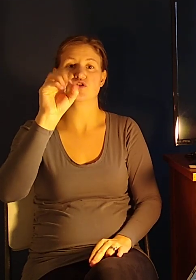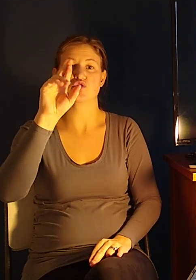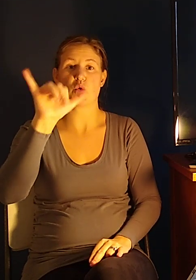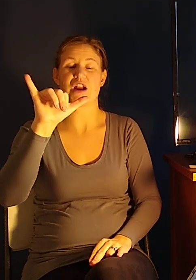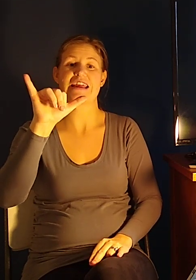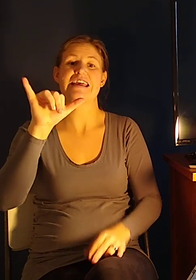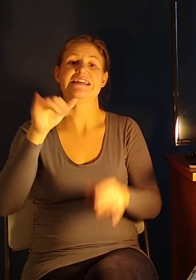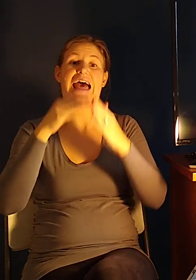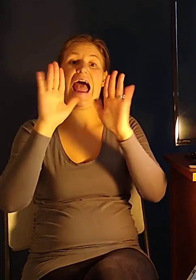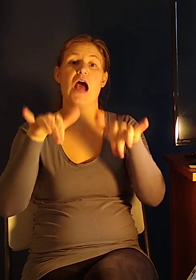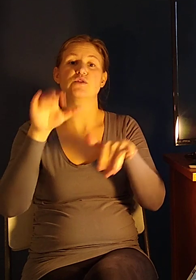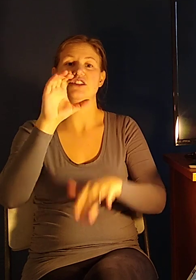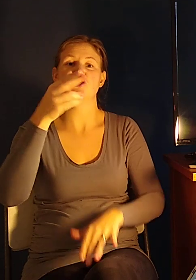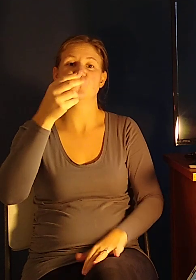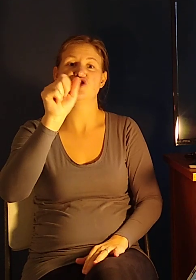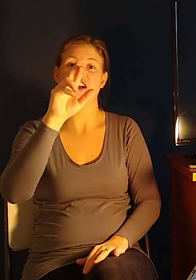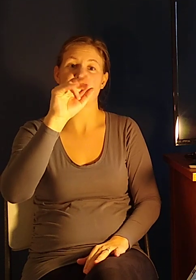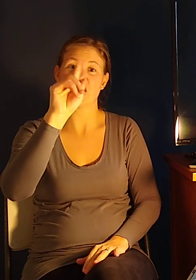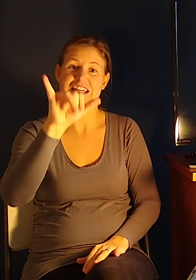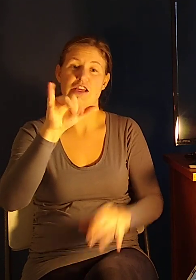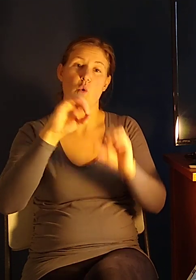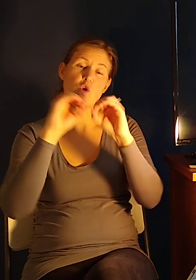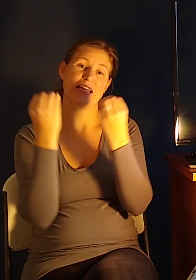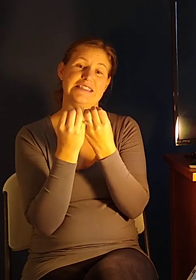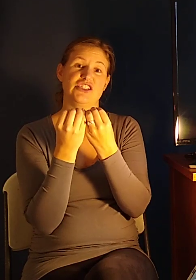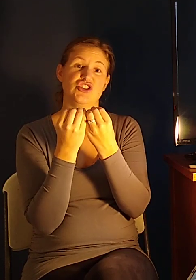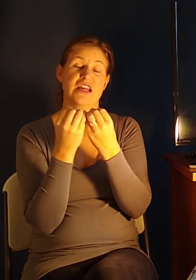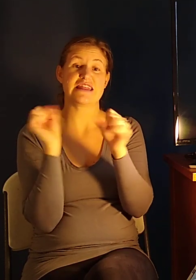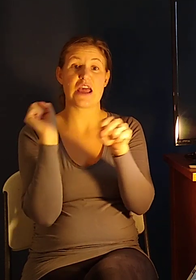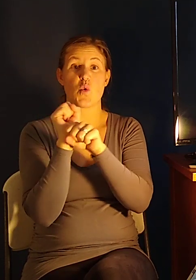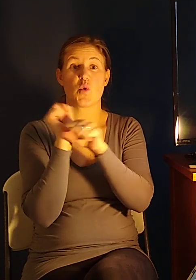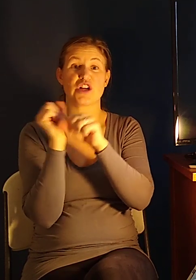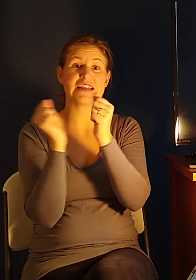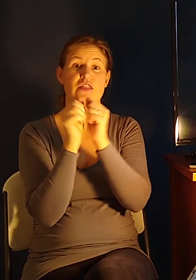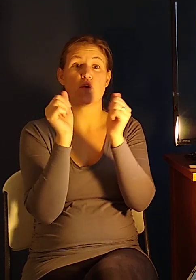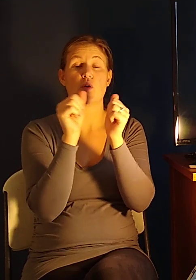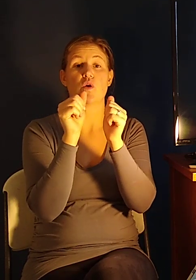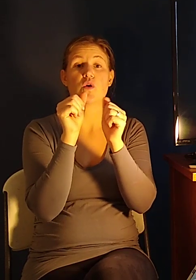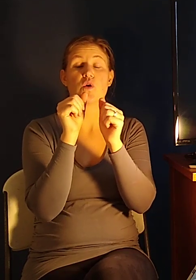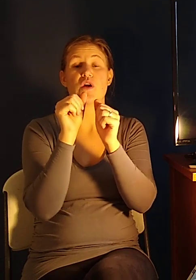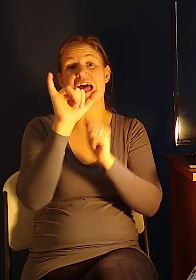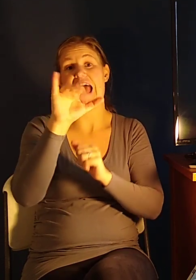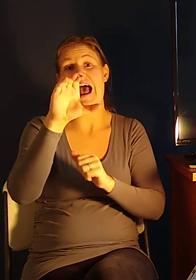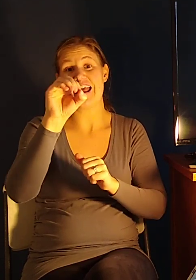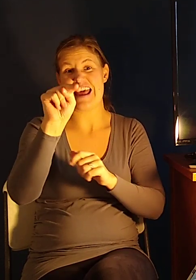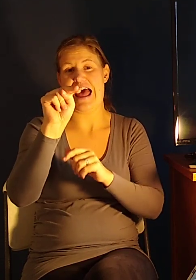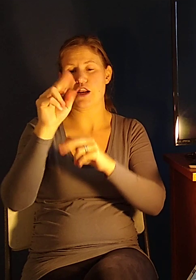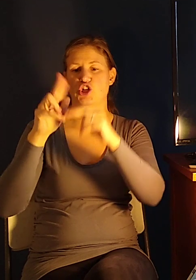charity organization. They collaborated with Icon, a construction tech company,